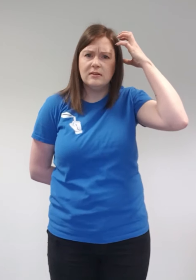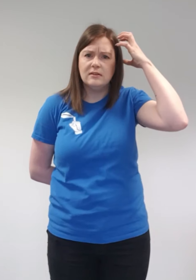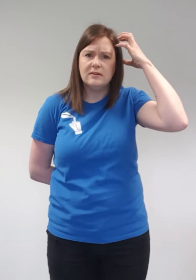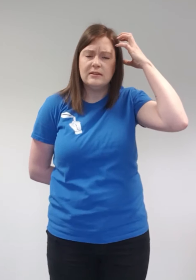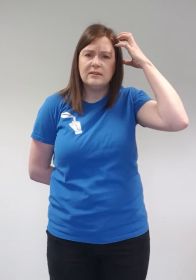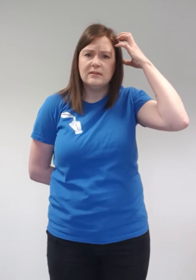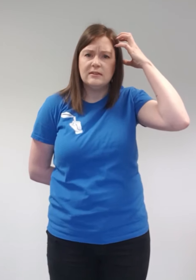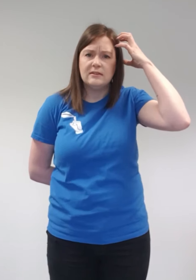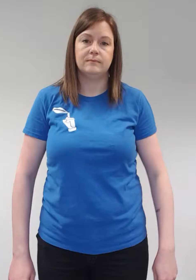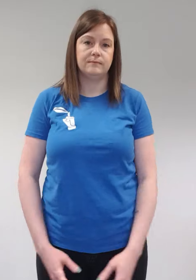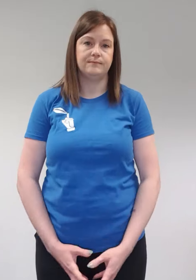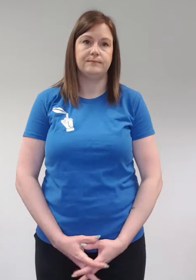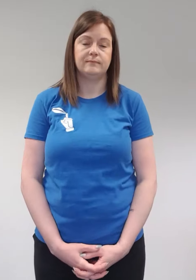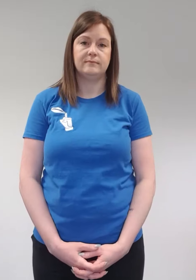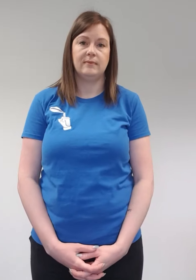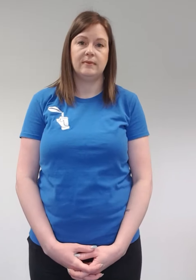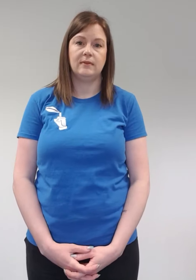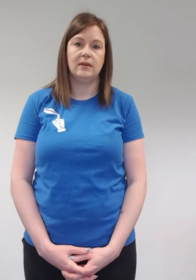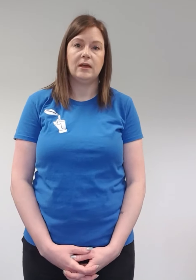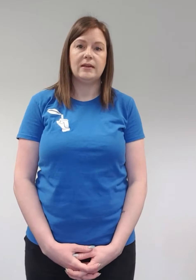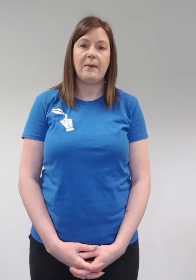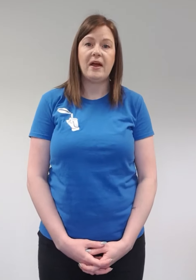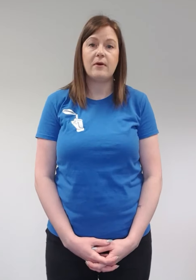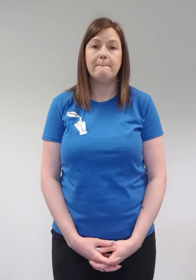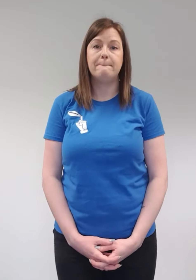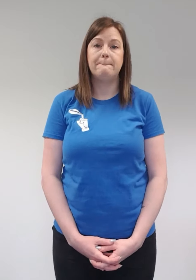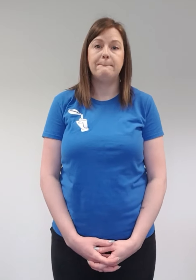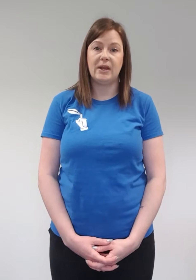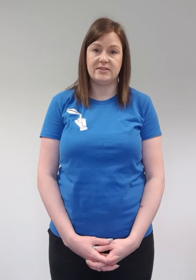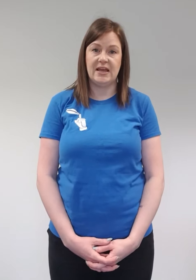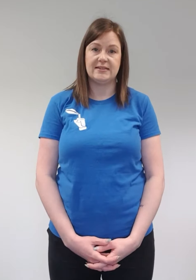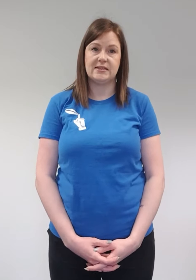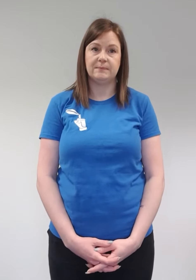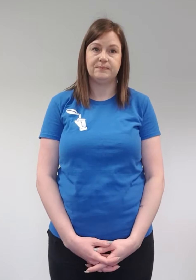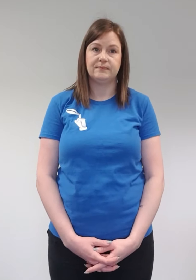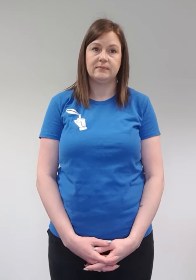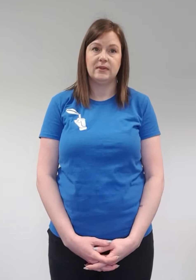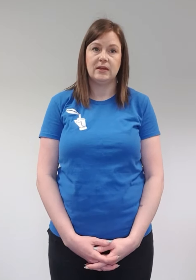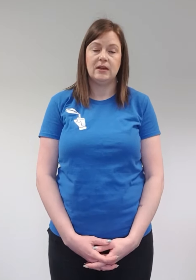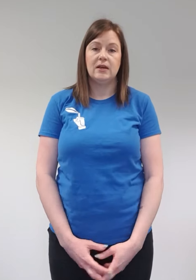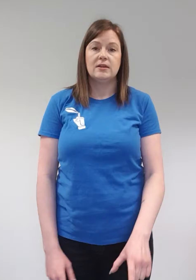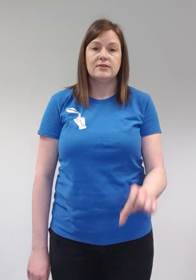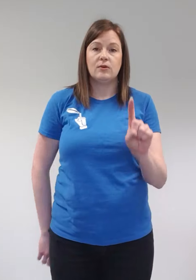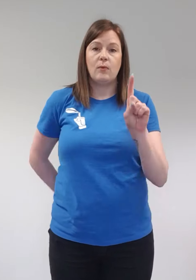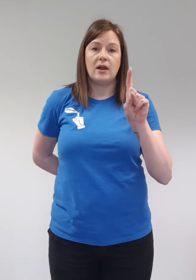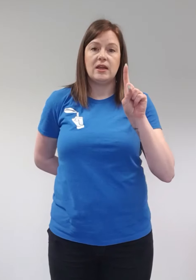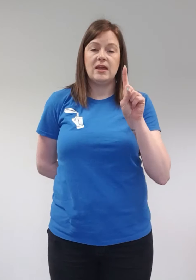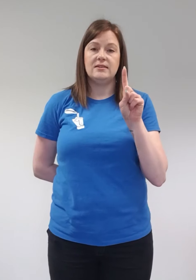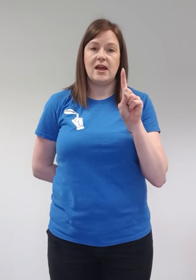Now we have blood test. So your working